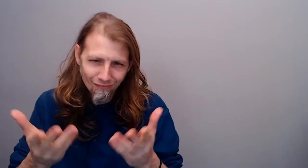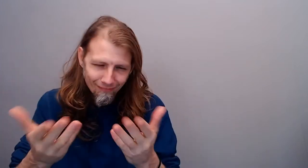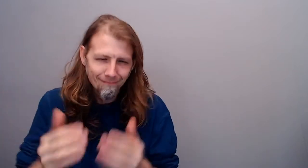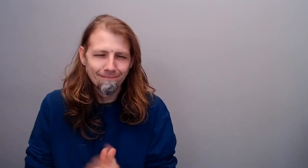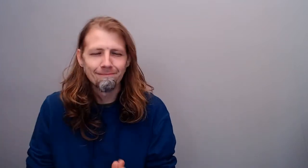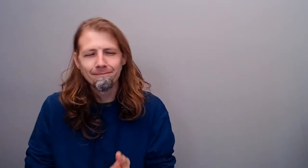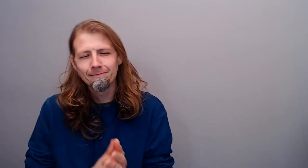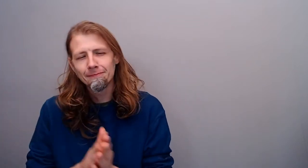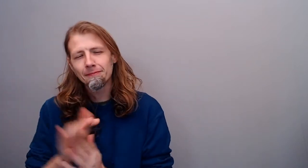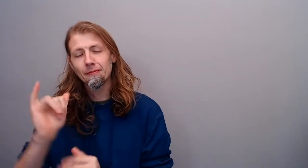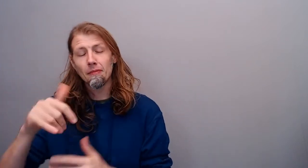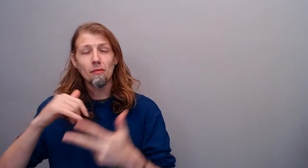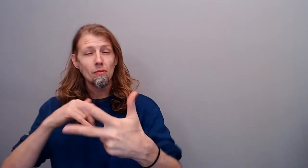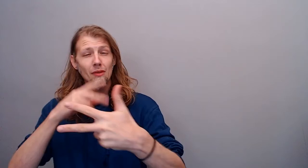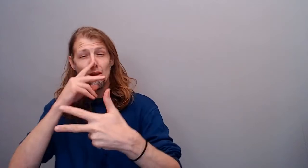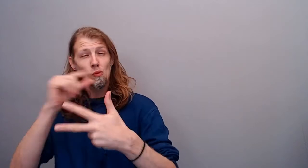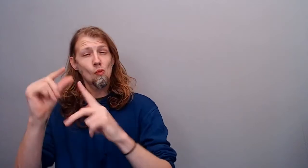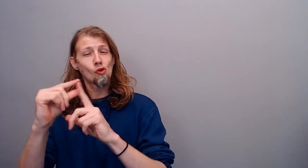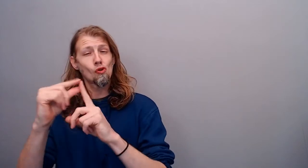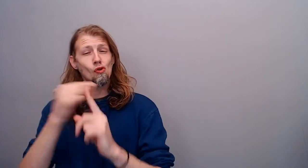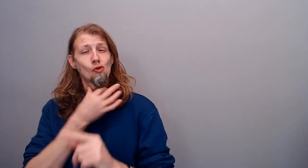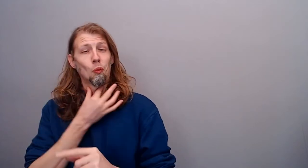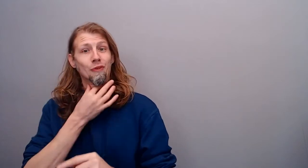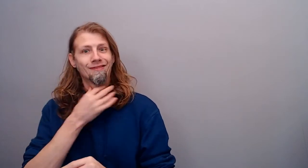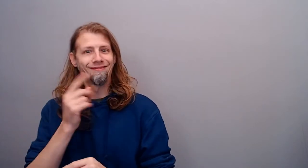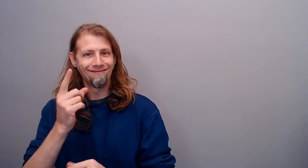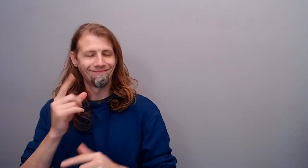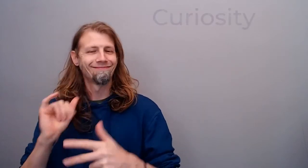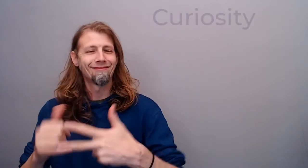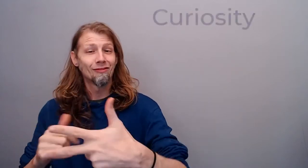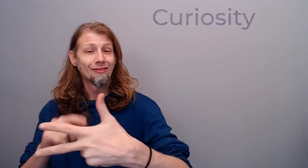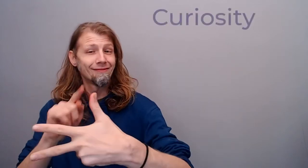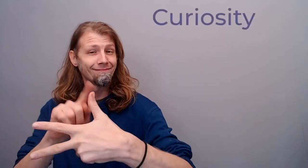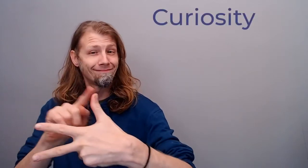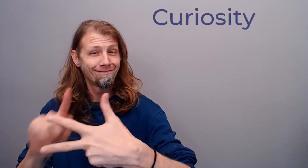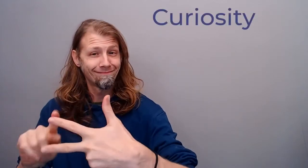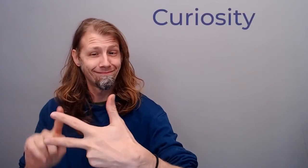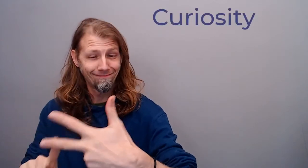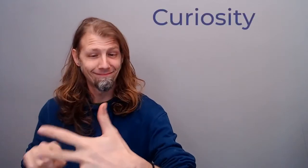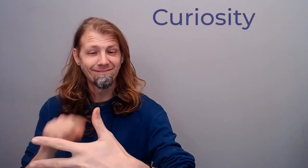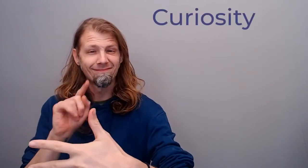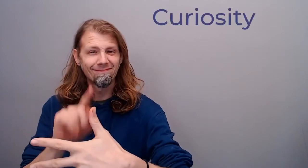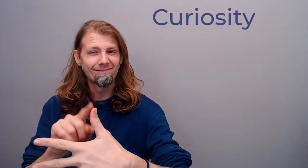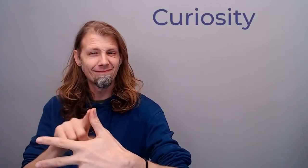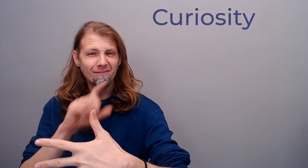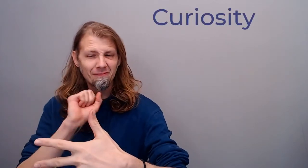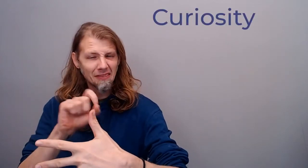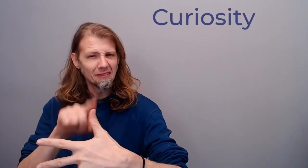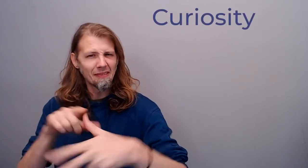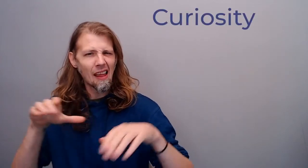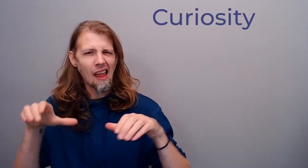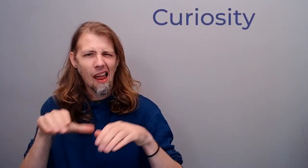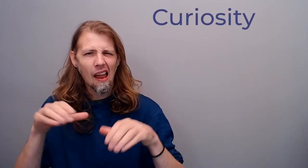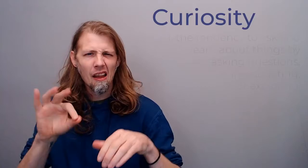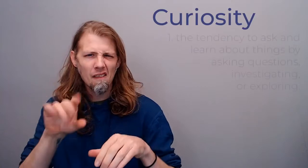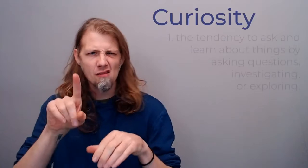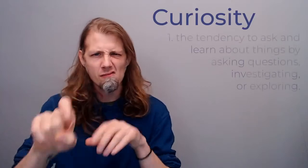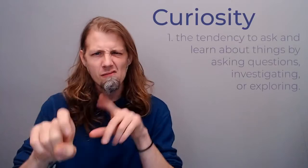educators. The word curiosity has 3 definitions. One has to do with asking questions that pique